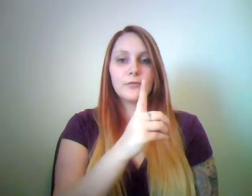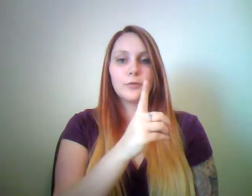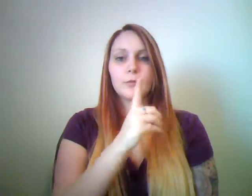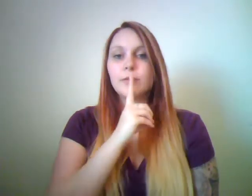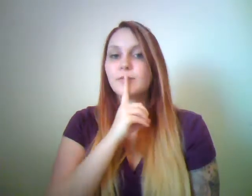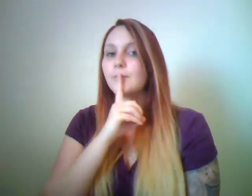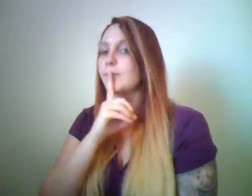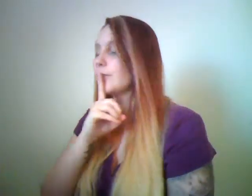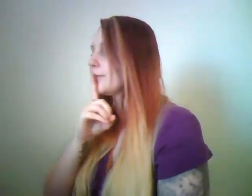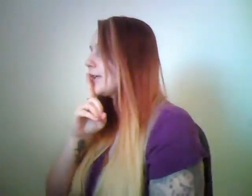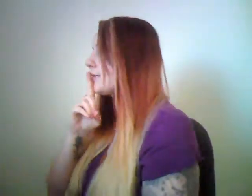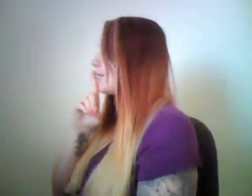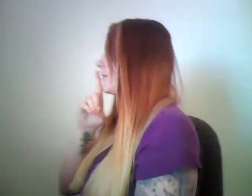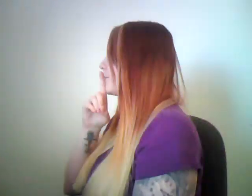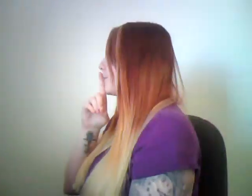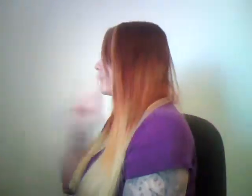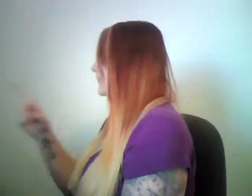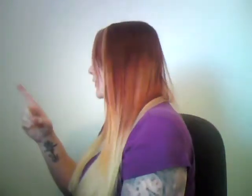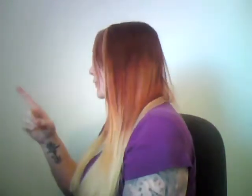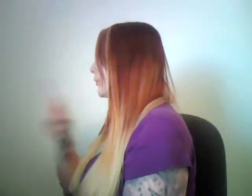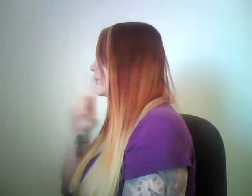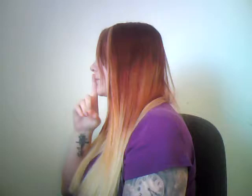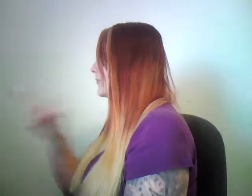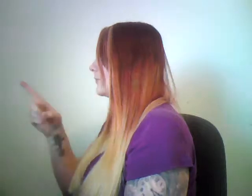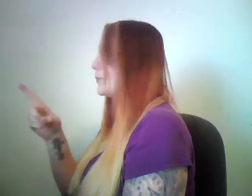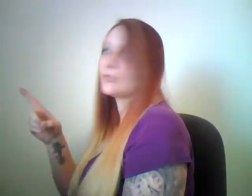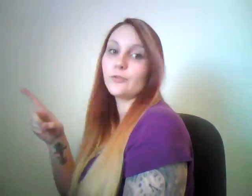forward really fast, okay? True. You're true.